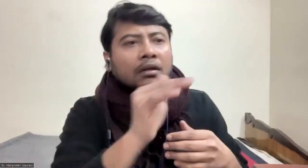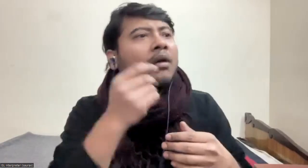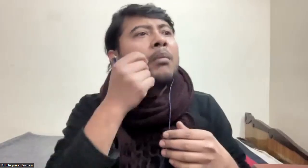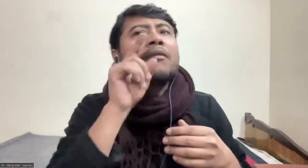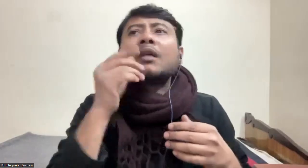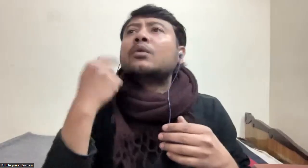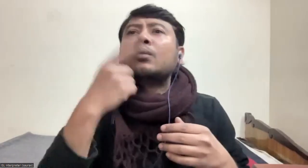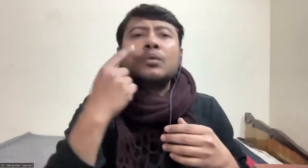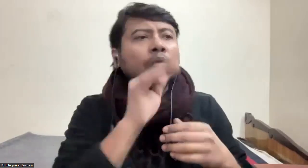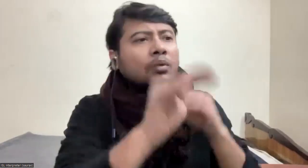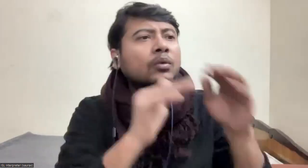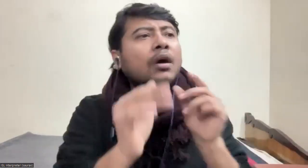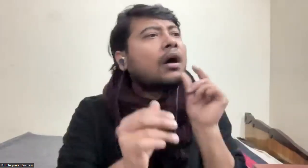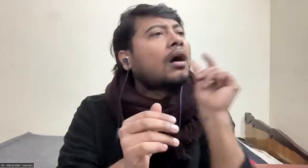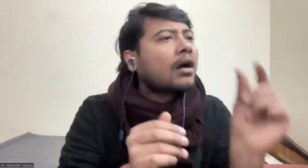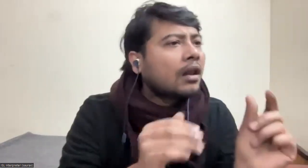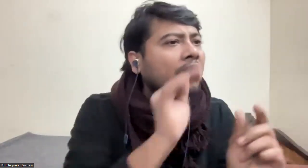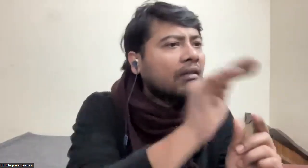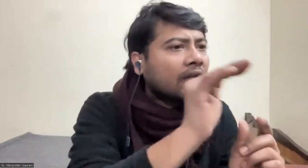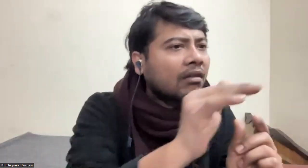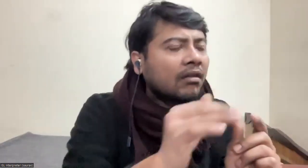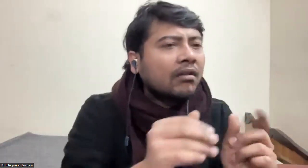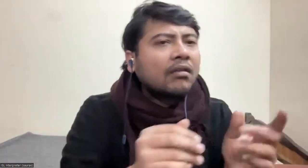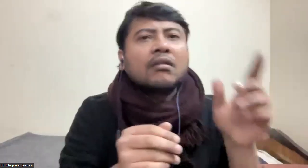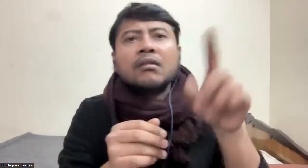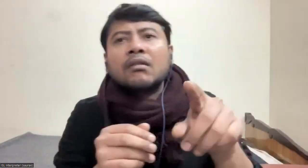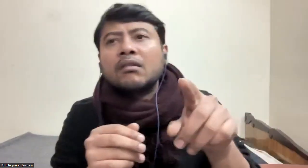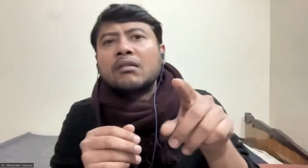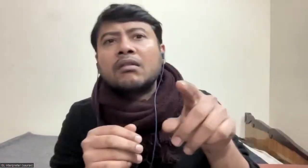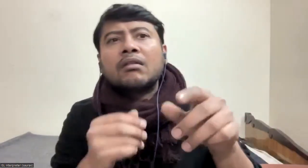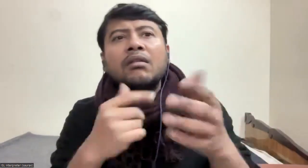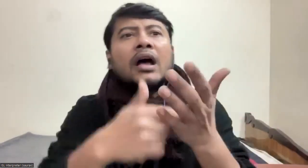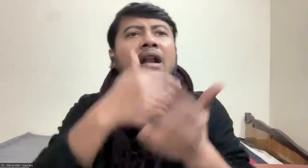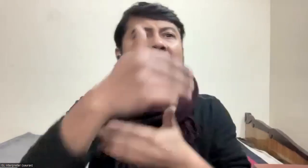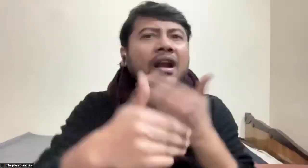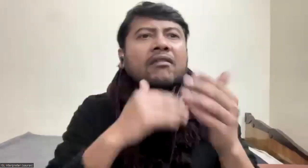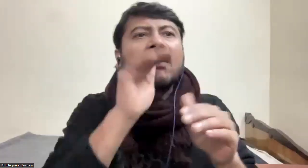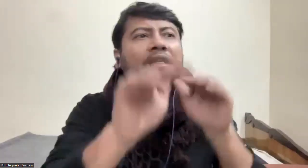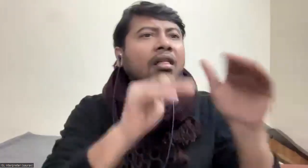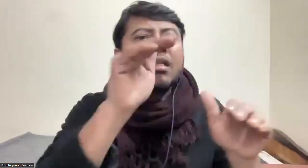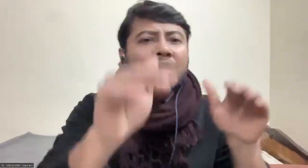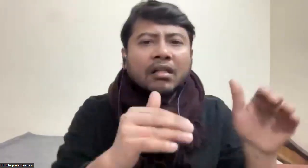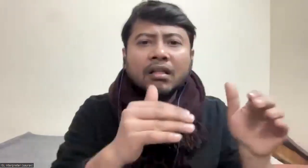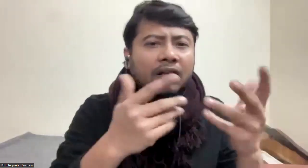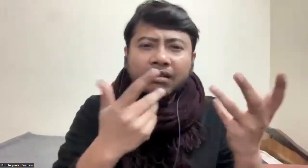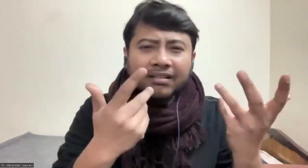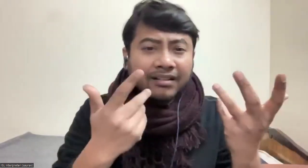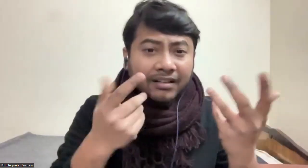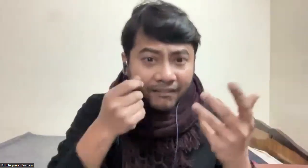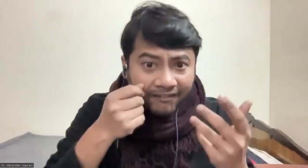a son to have re-established his connection with his father is to directly approach the father.